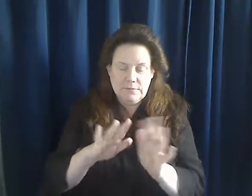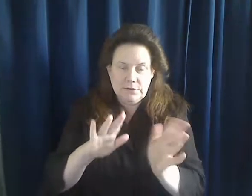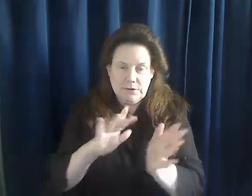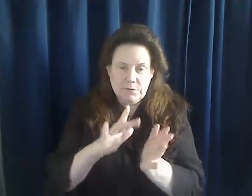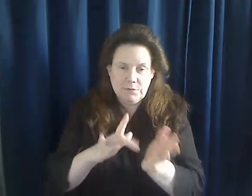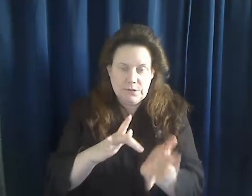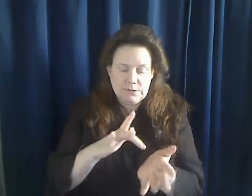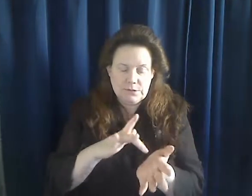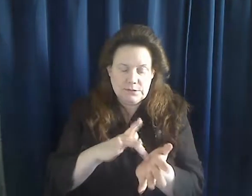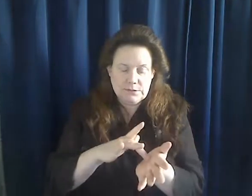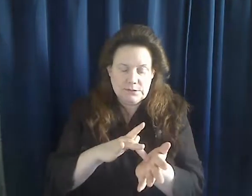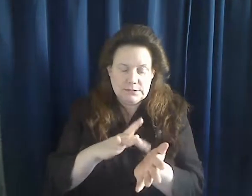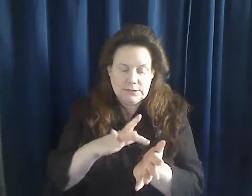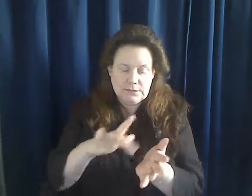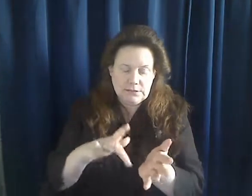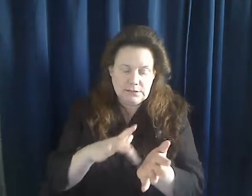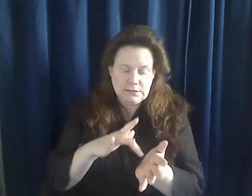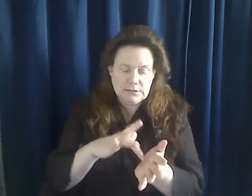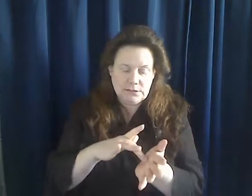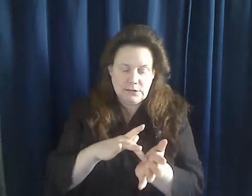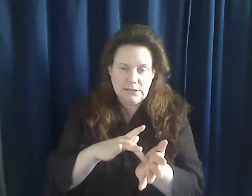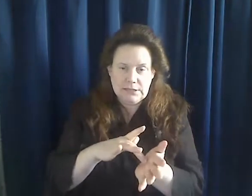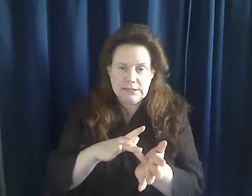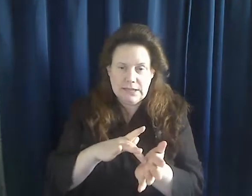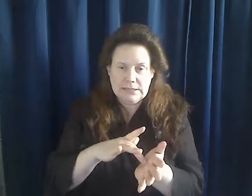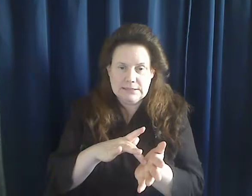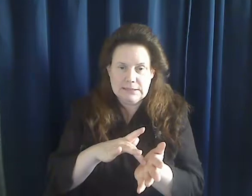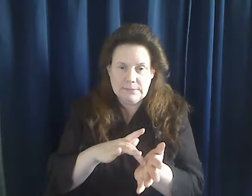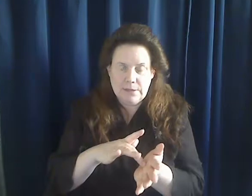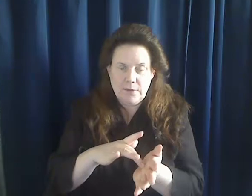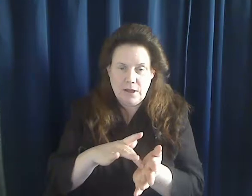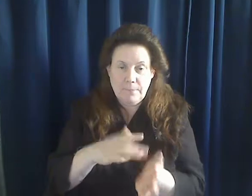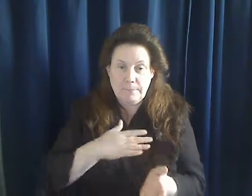finger number 3 does a little circle and lands in my palm.